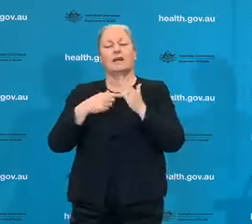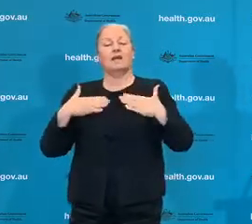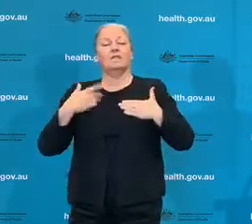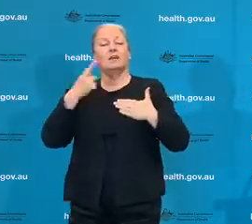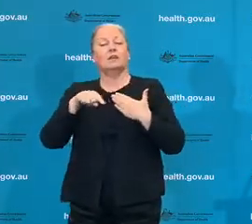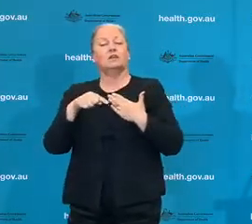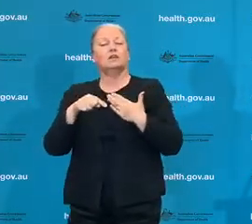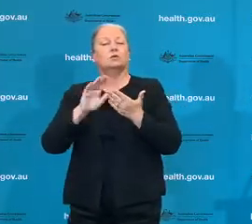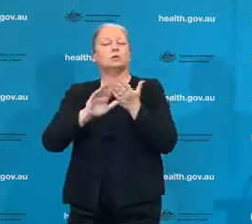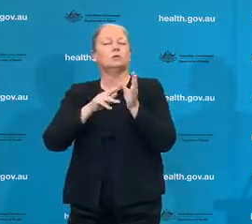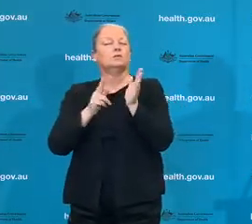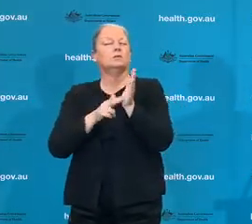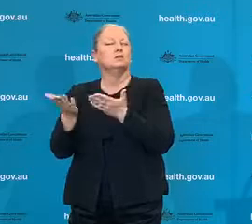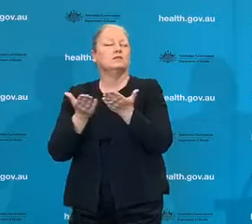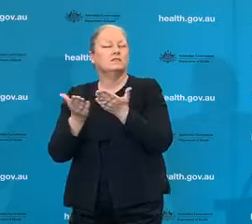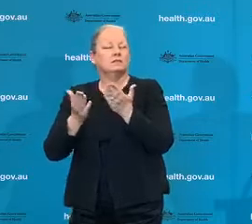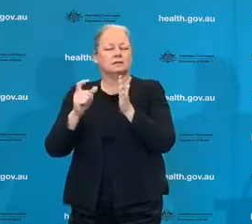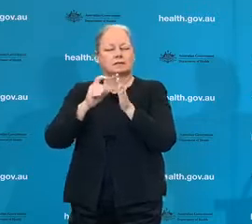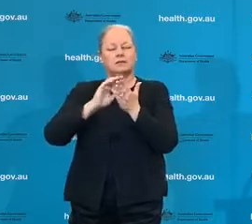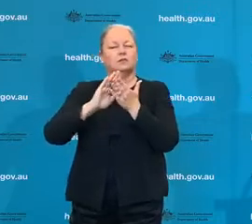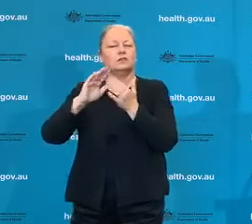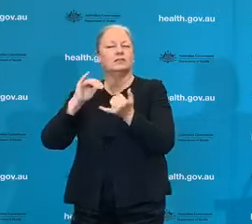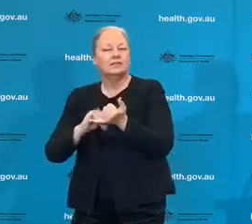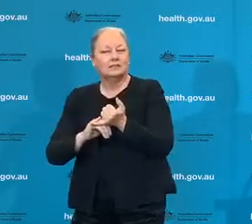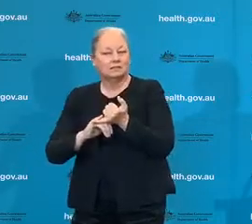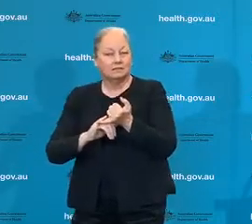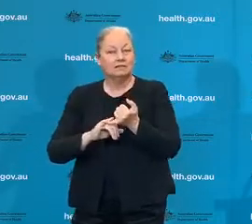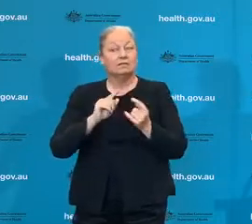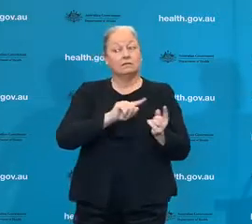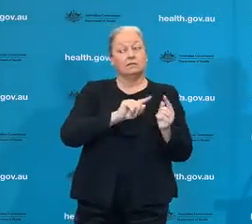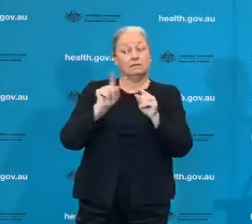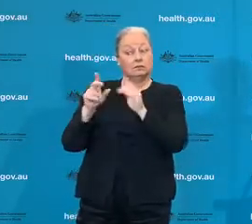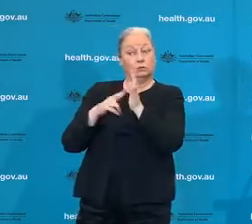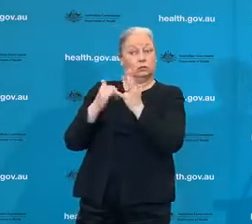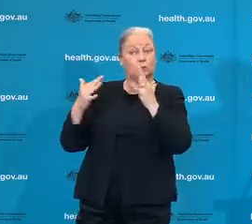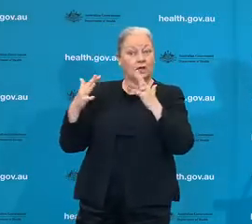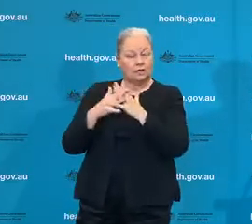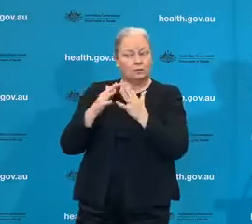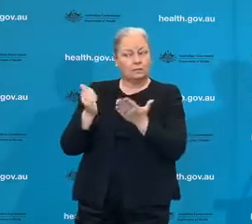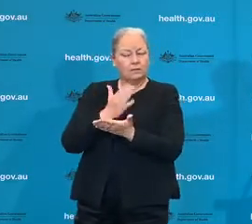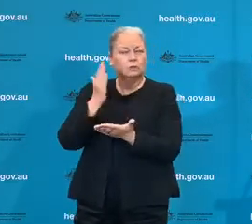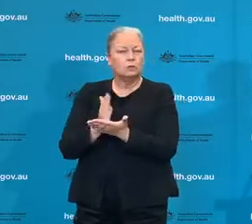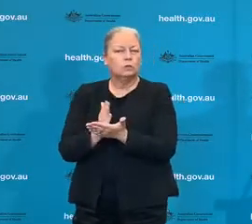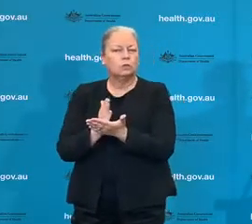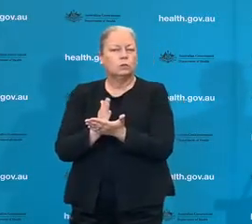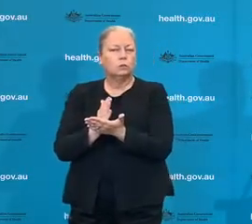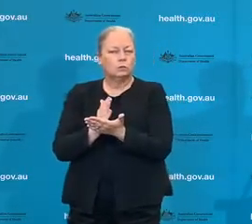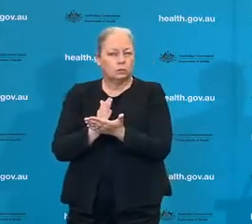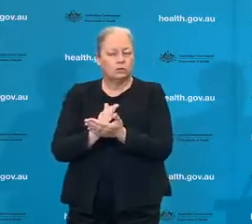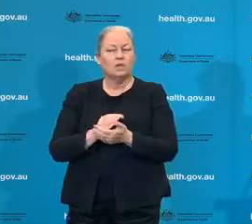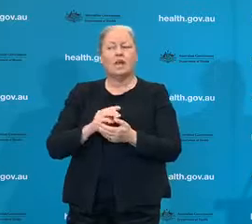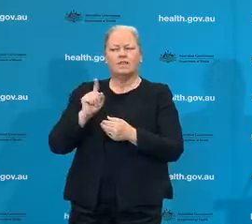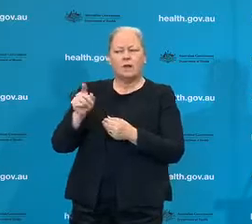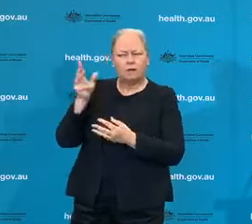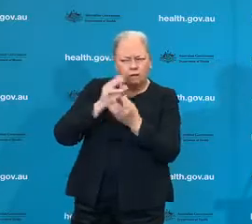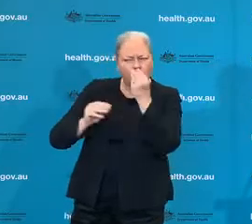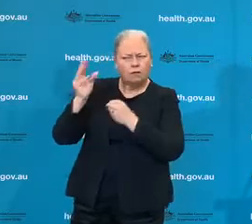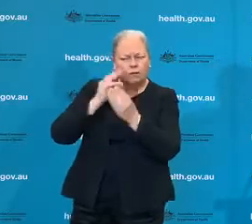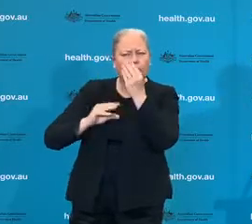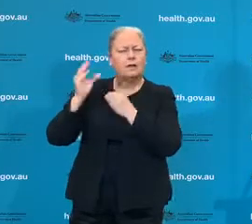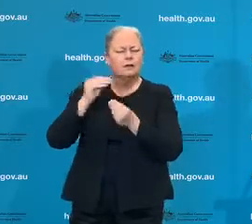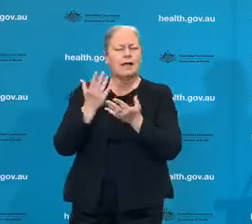to New South Wales to make sure that they have learned the lessons to